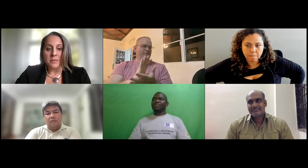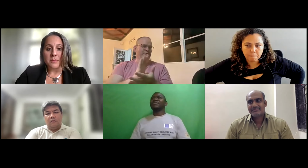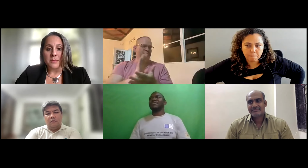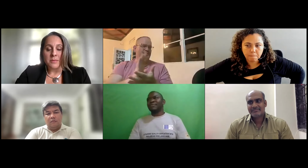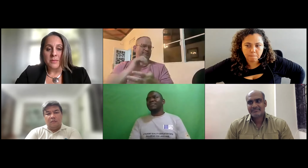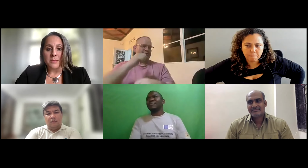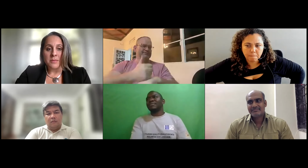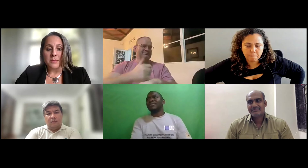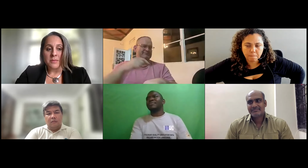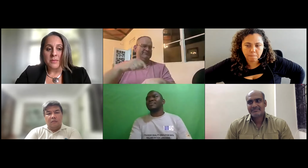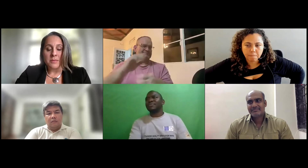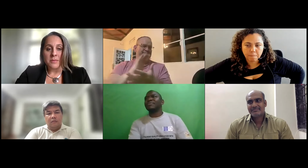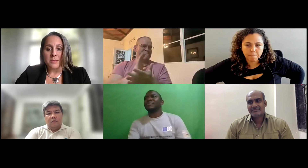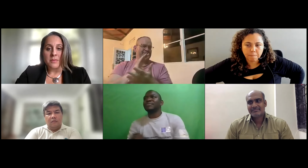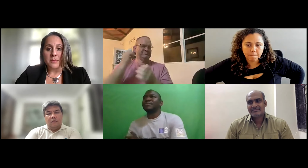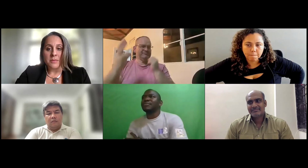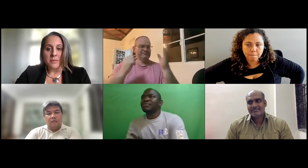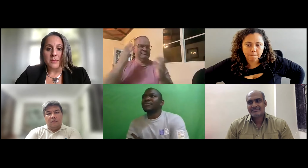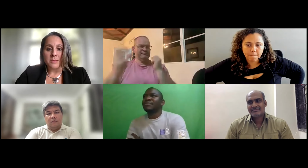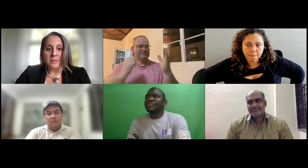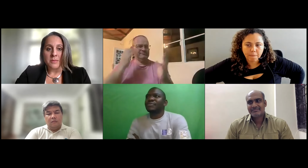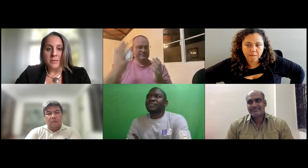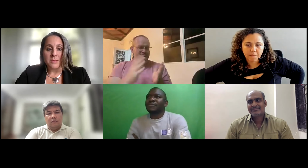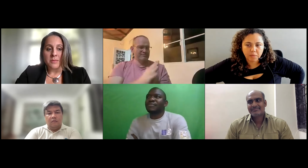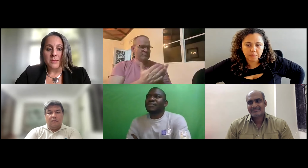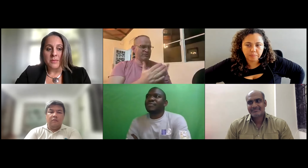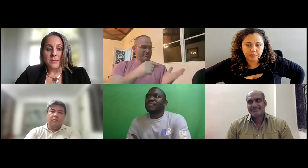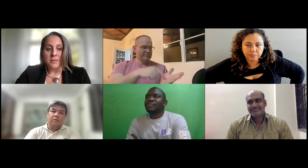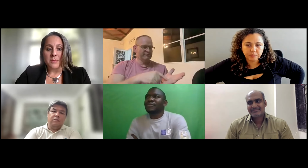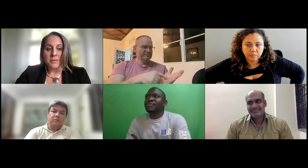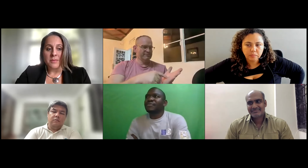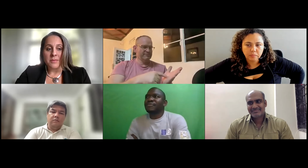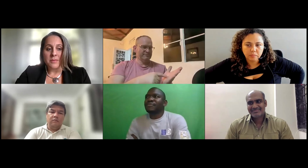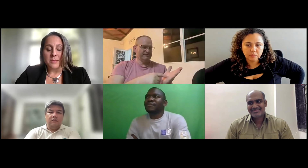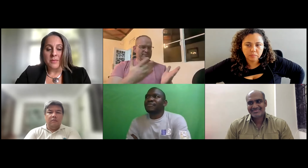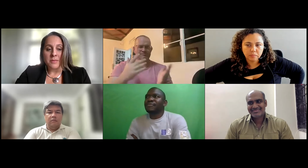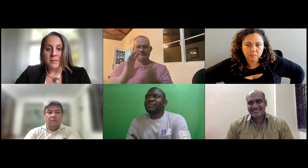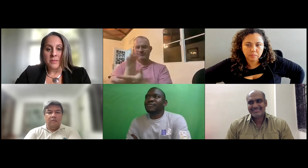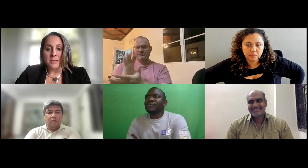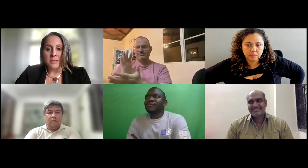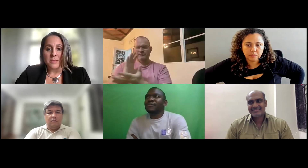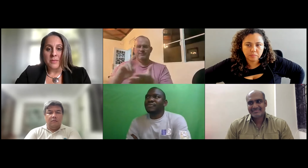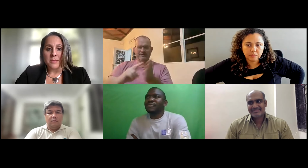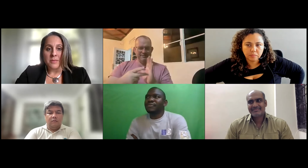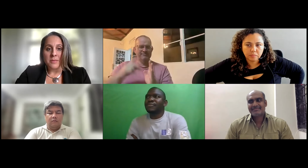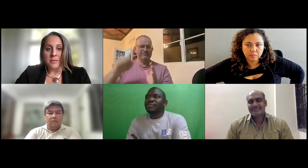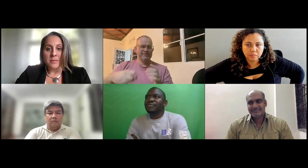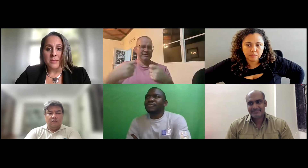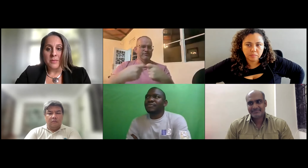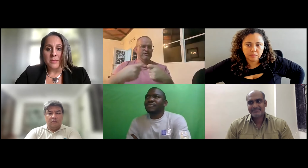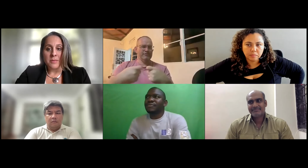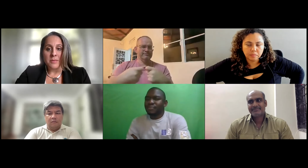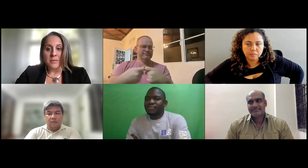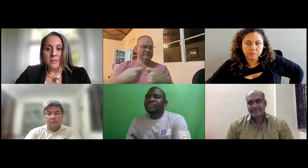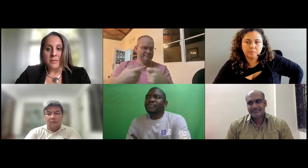I'm confident that with some creative thought, this can be done. As we've seen, we've had the storybooks that sometimes are turned